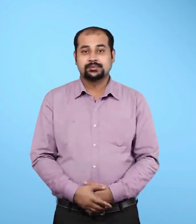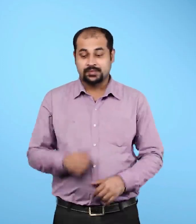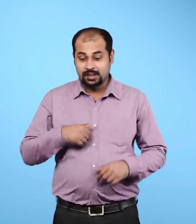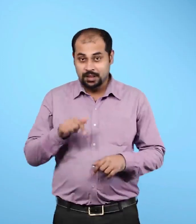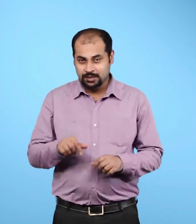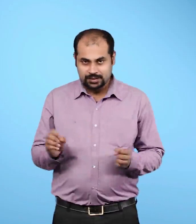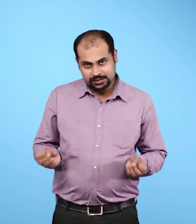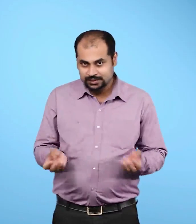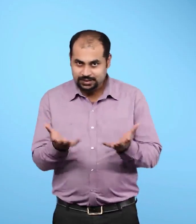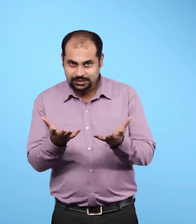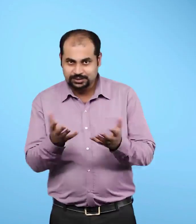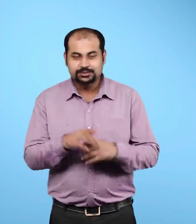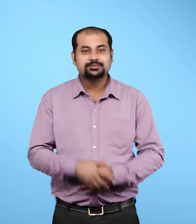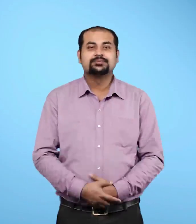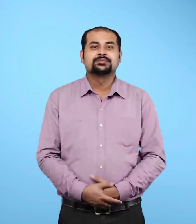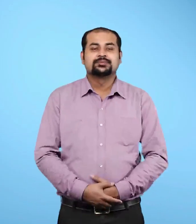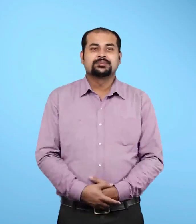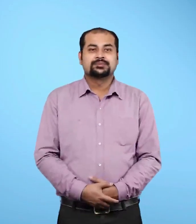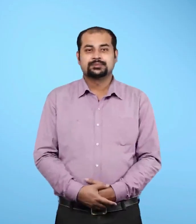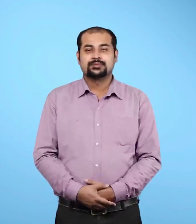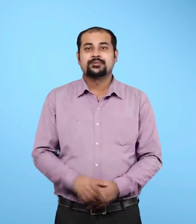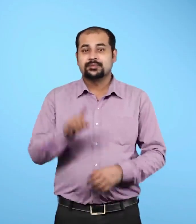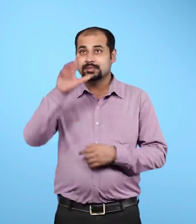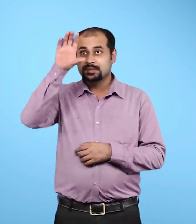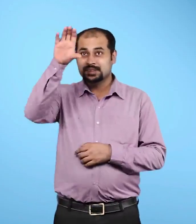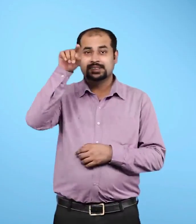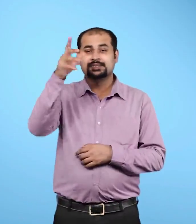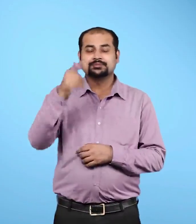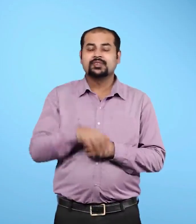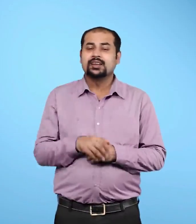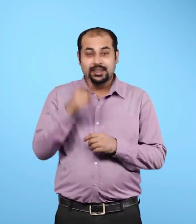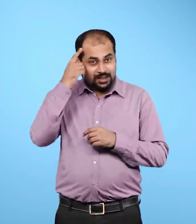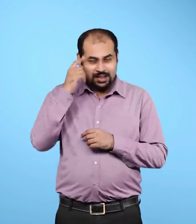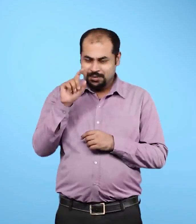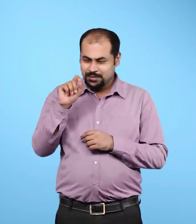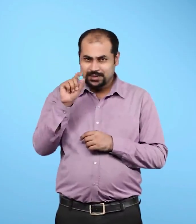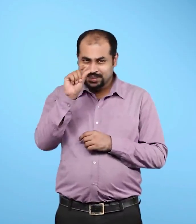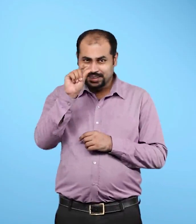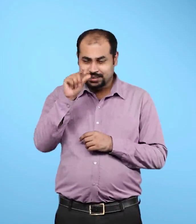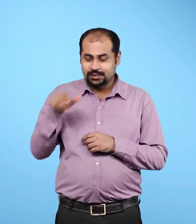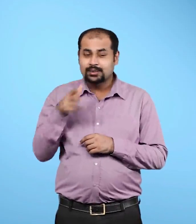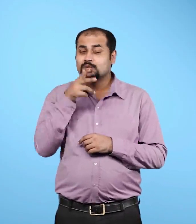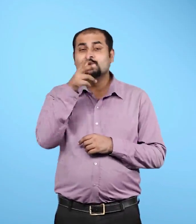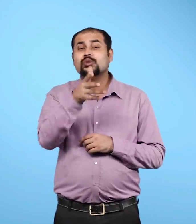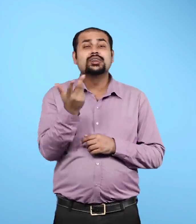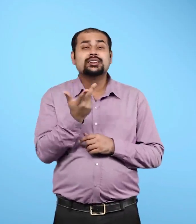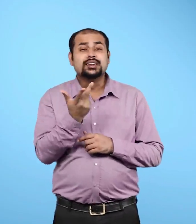Let's begin reading this page. Part 1 picture has a small black ant who